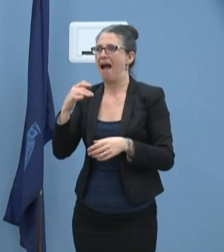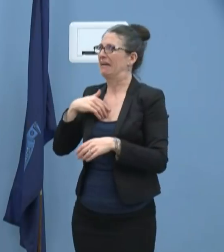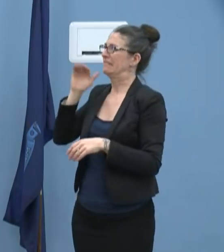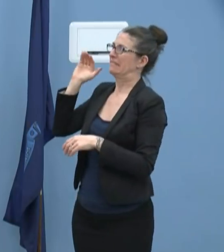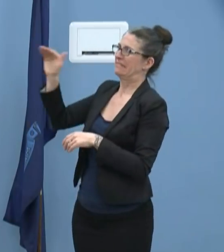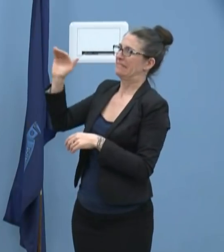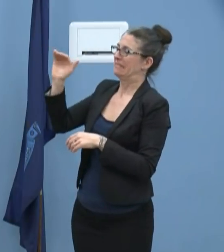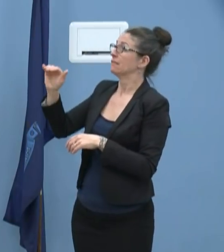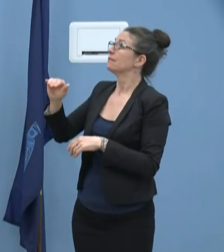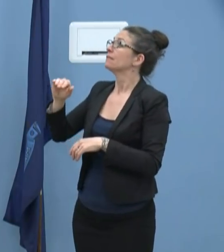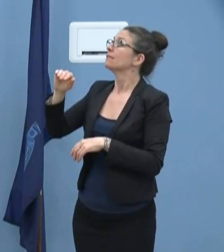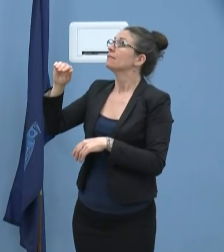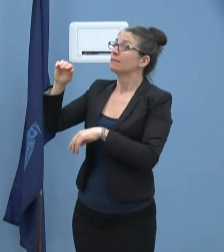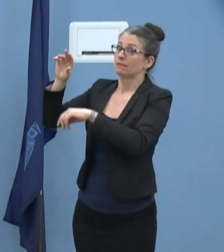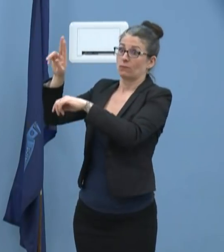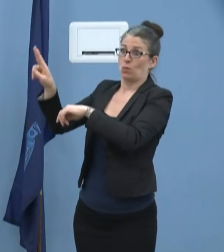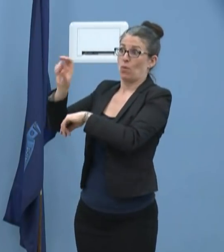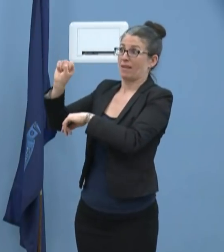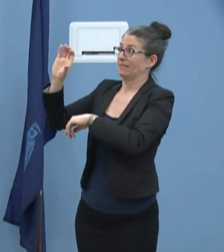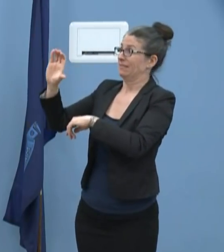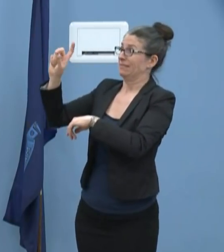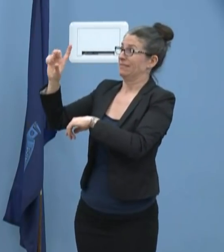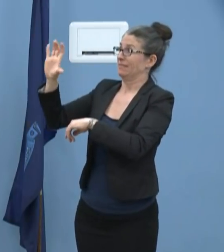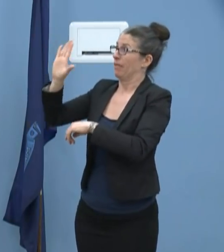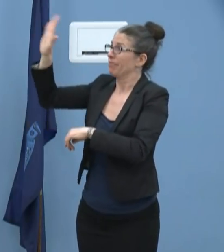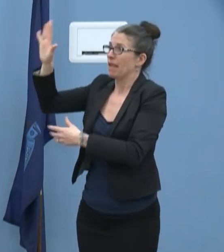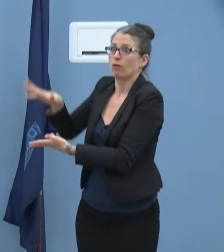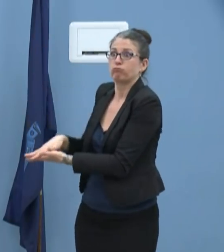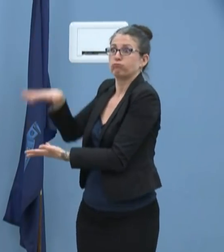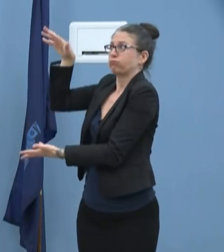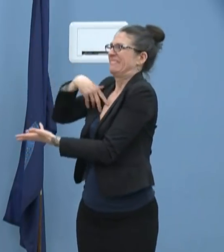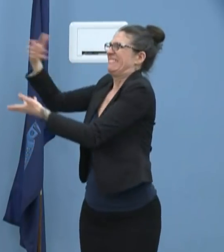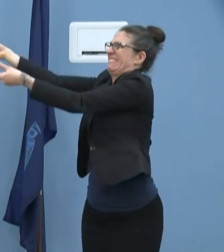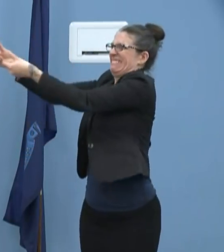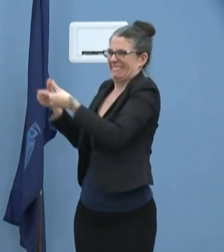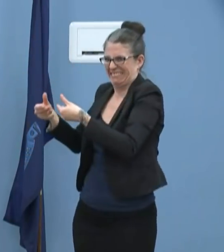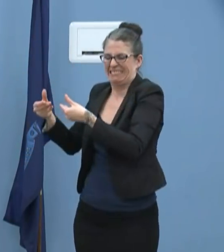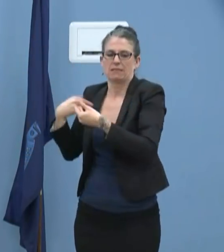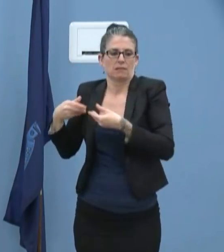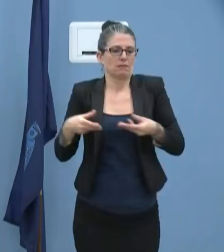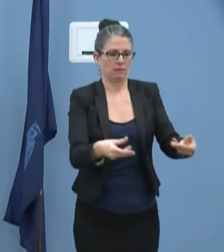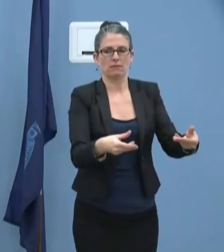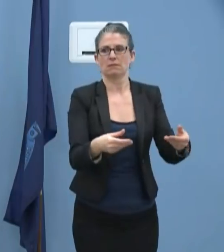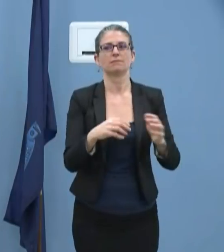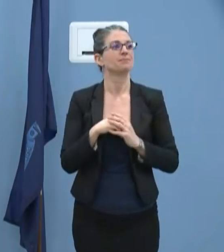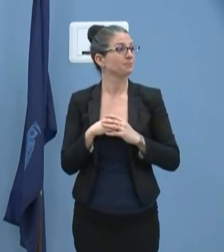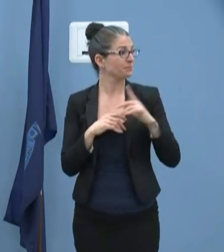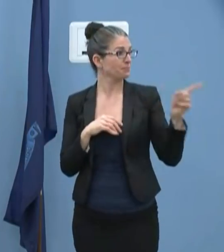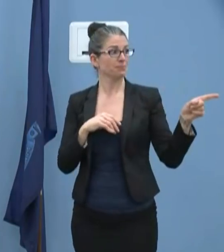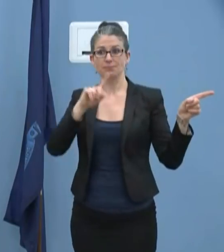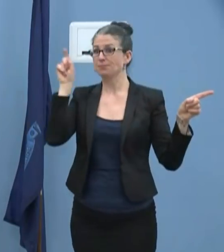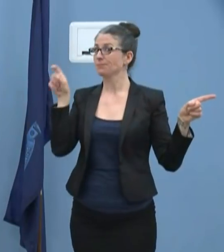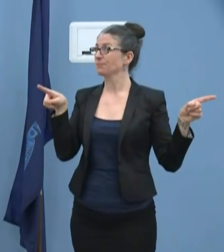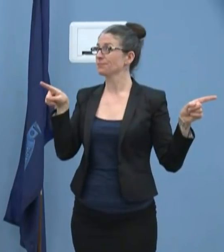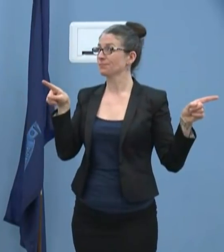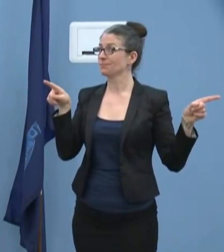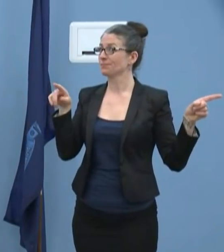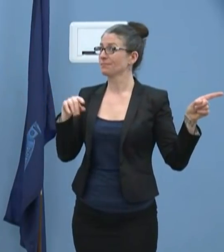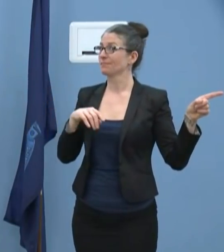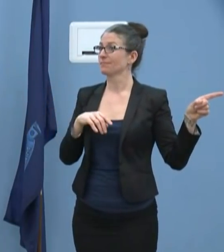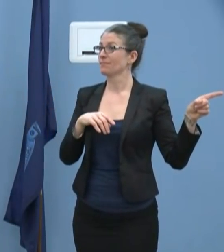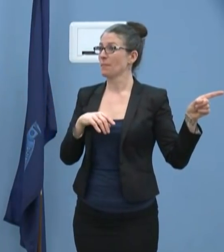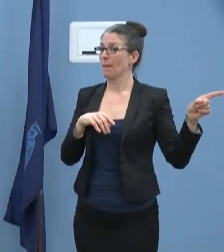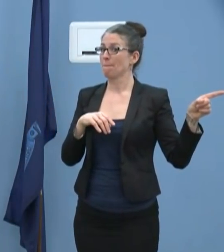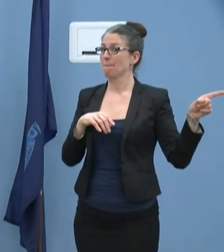Stockpile and the U.S. CDC. But it is something that we are concerned about. She had a question over here. Yep. Yeah,